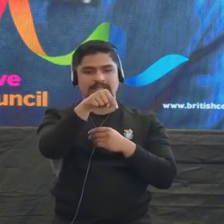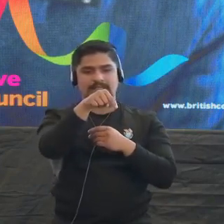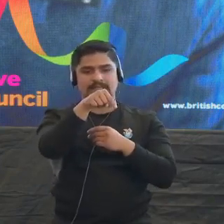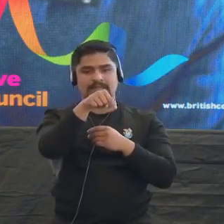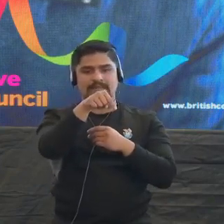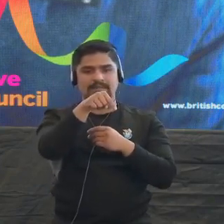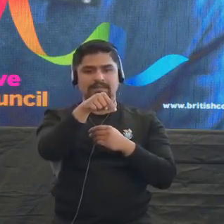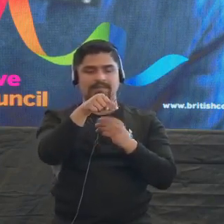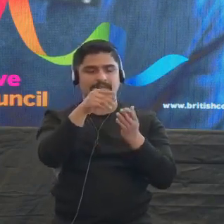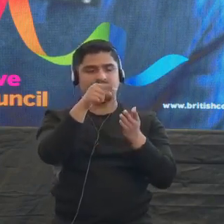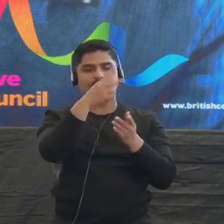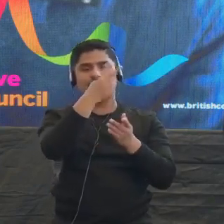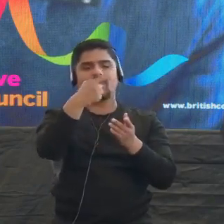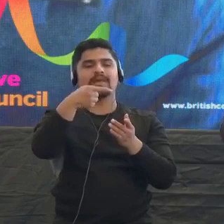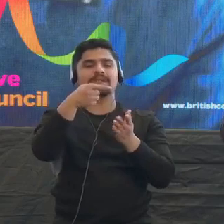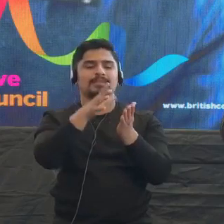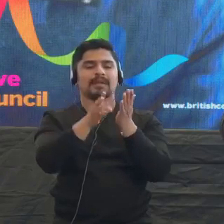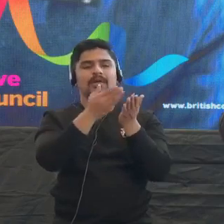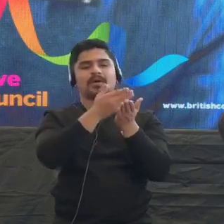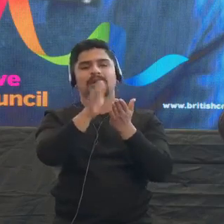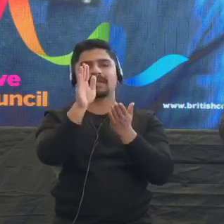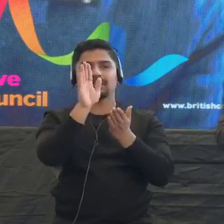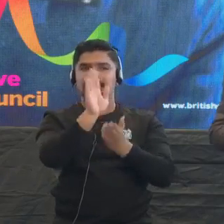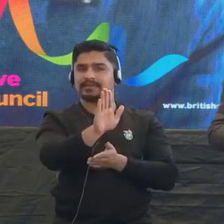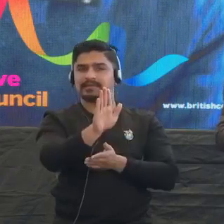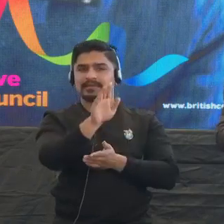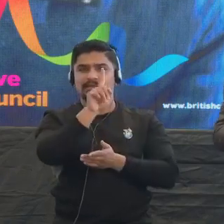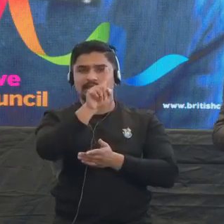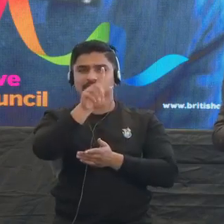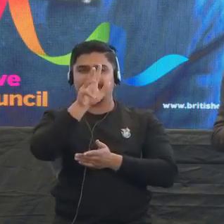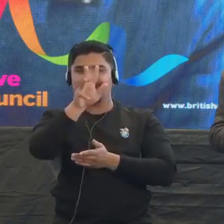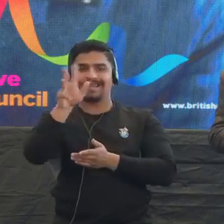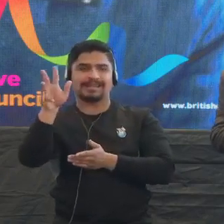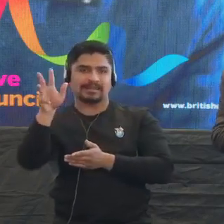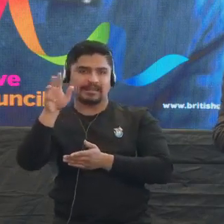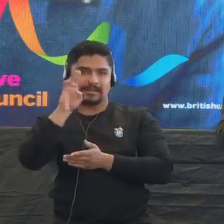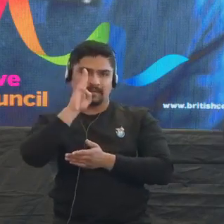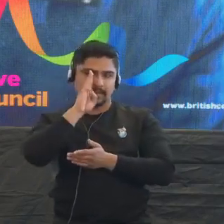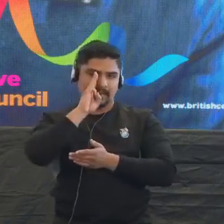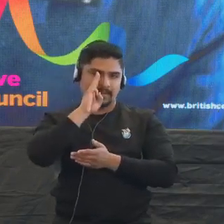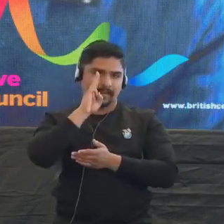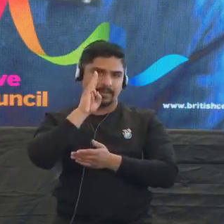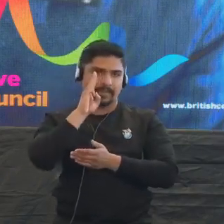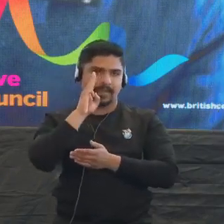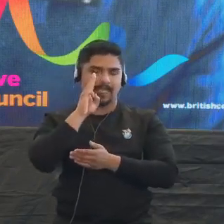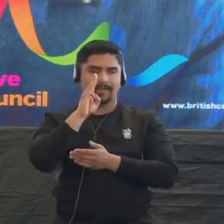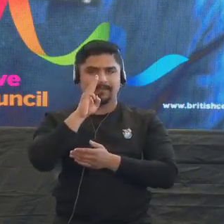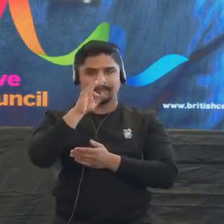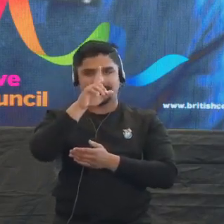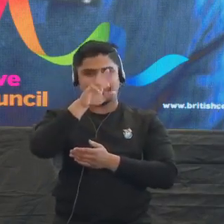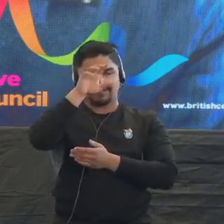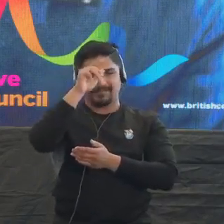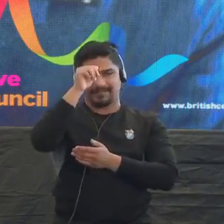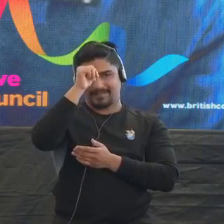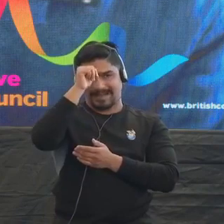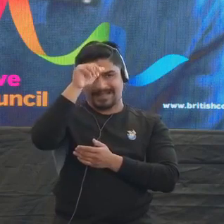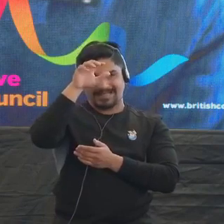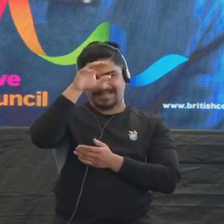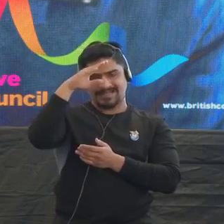act. So in 1999, amendment in 2000, Government of India